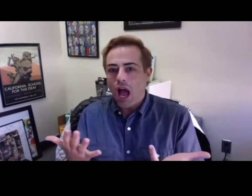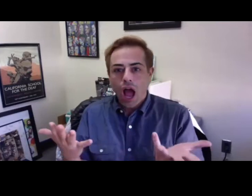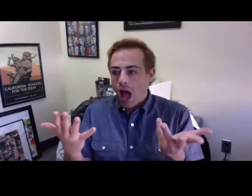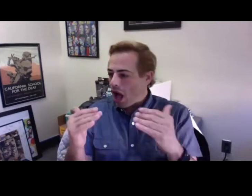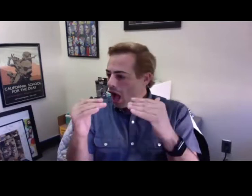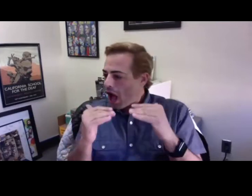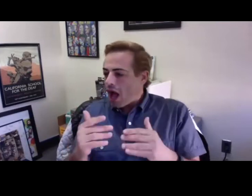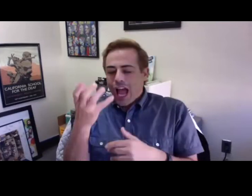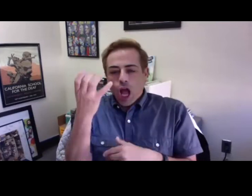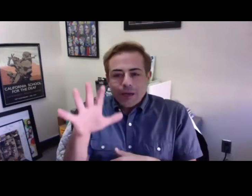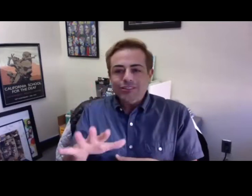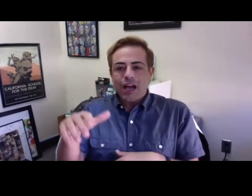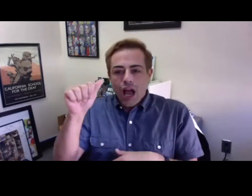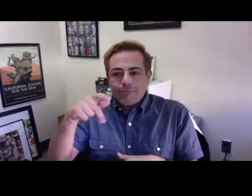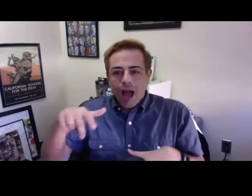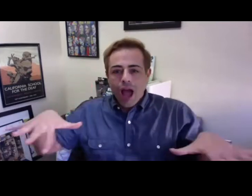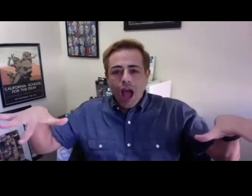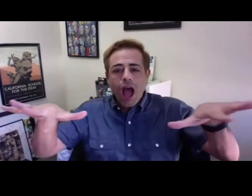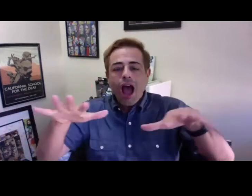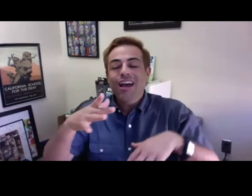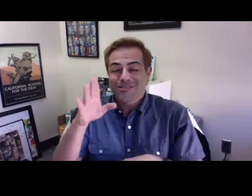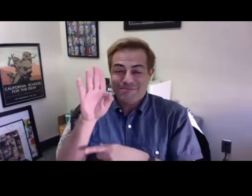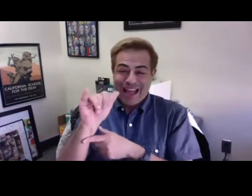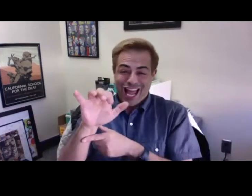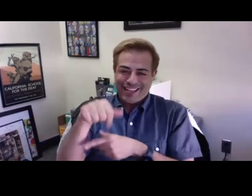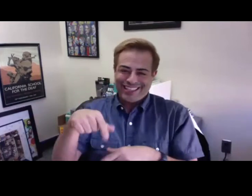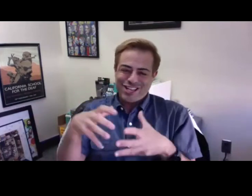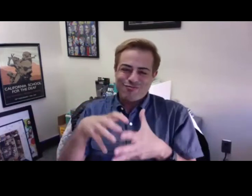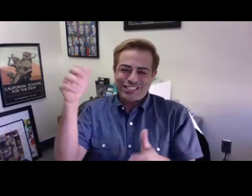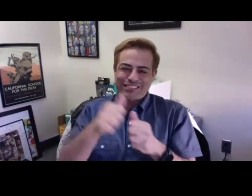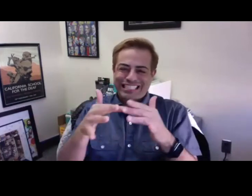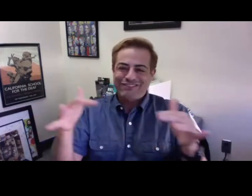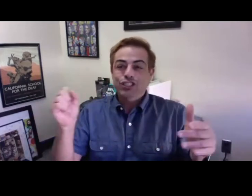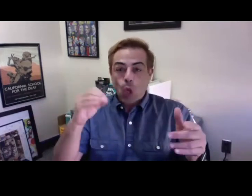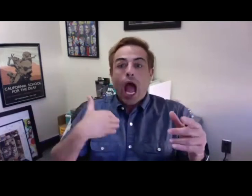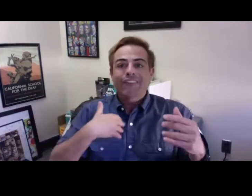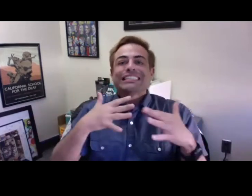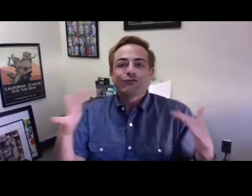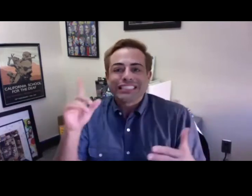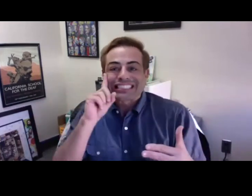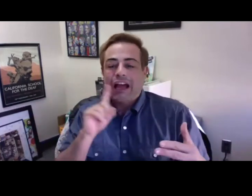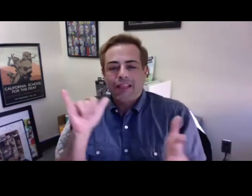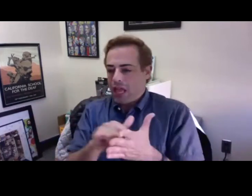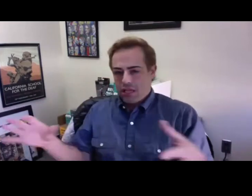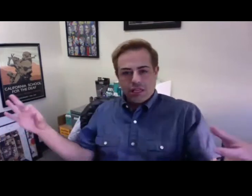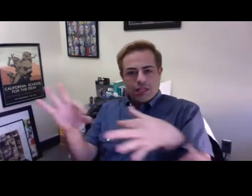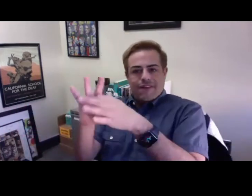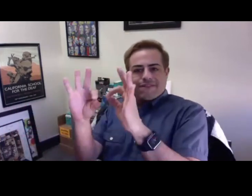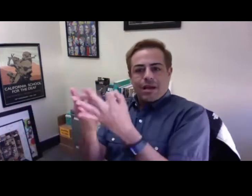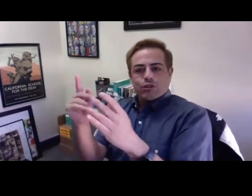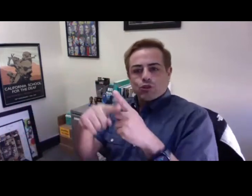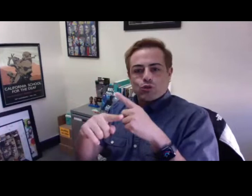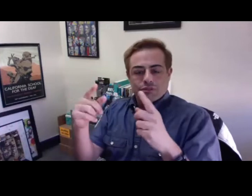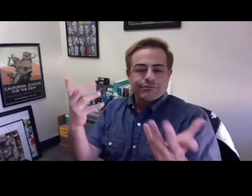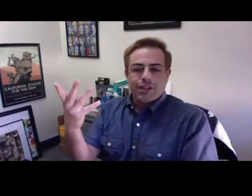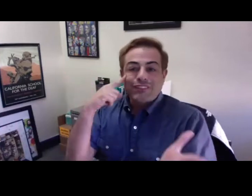a Black deaf area advocates. We have the Bay Area is very rich in diversity. So there's a